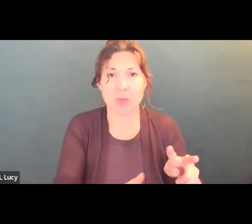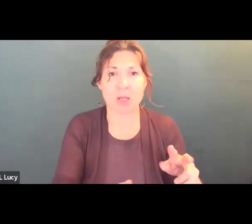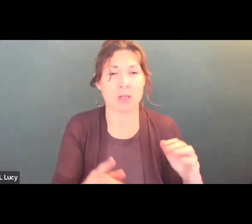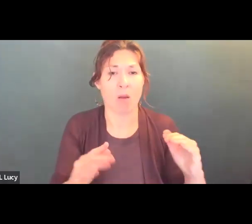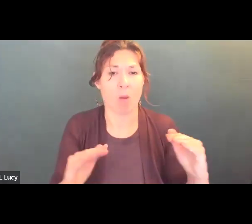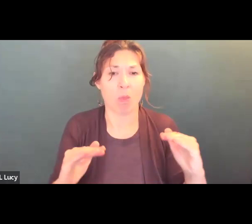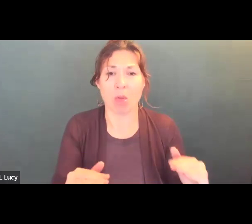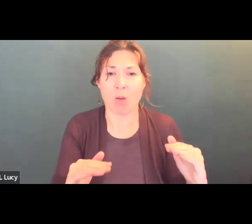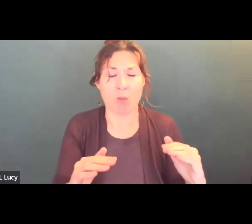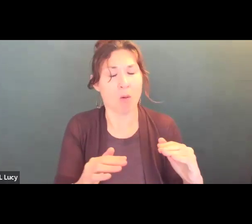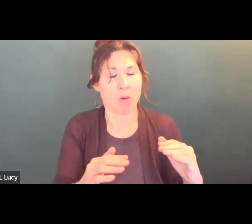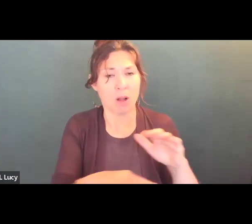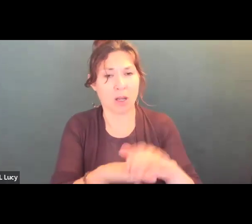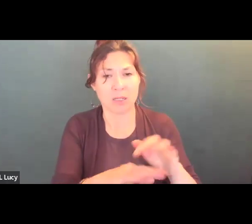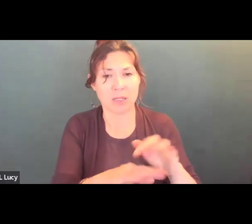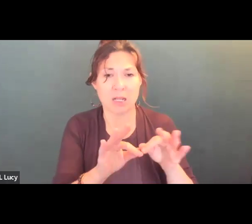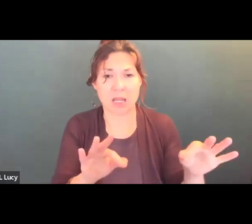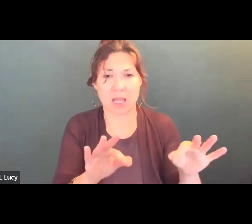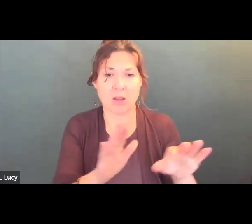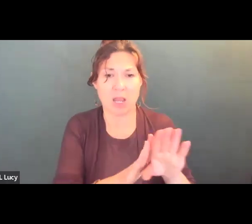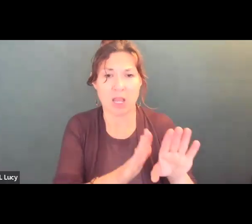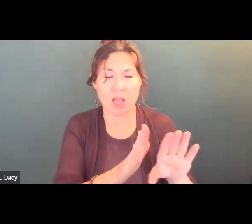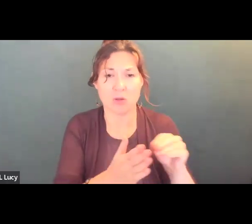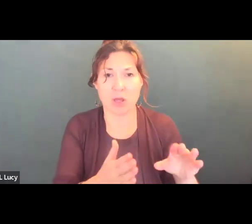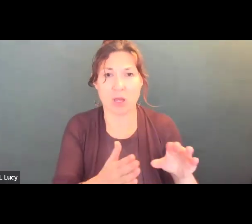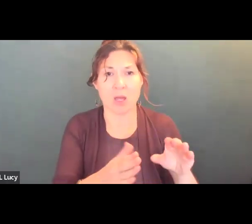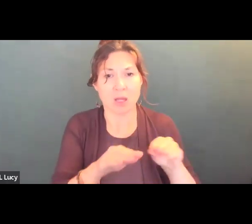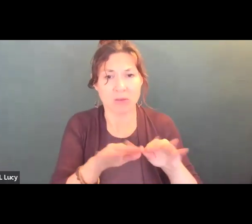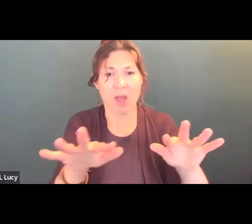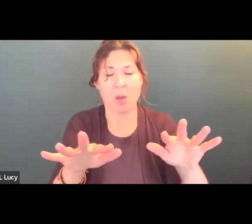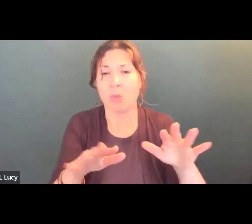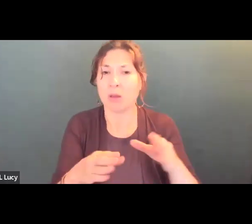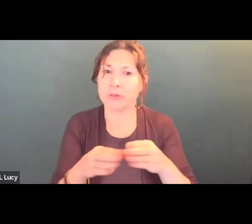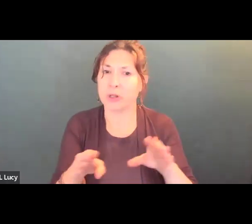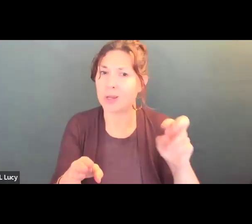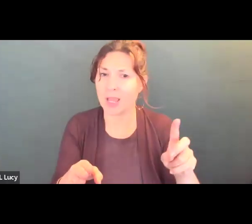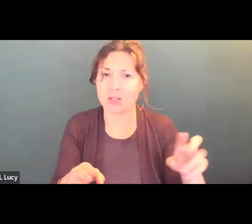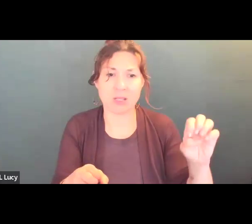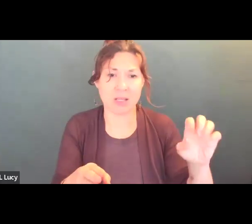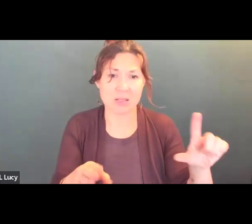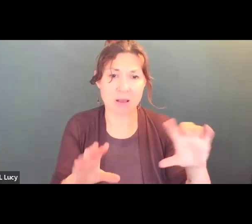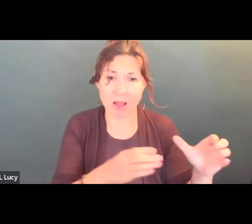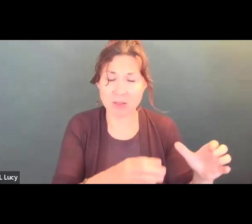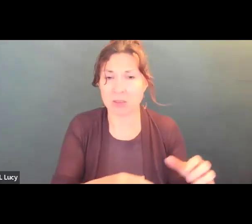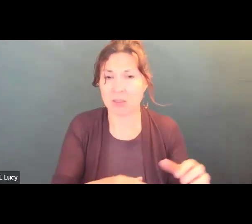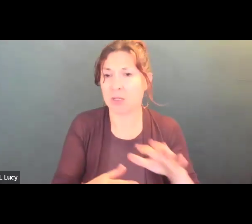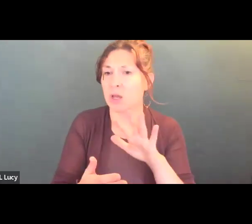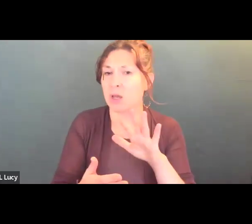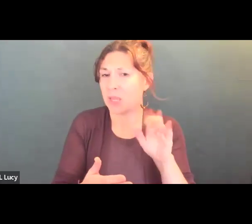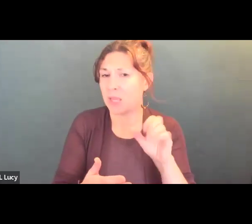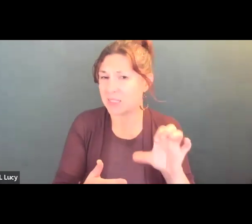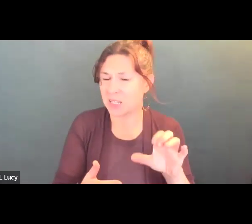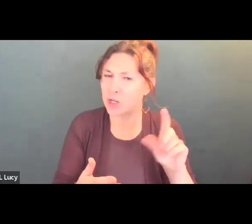language development students into these Gen Ed with ESL classes. The school committee should insist that the